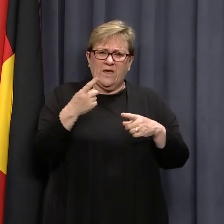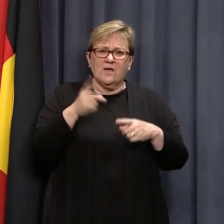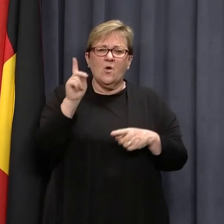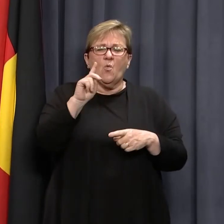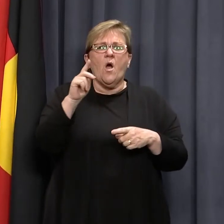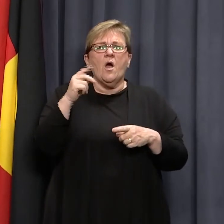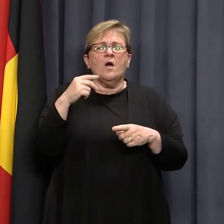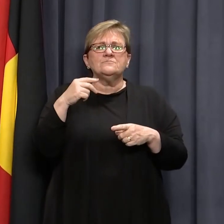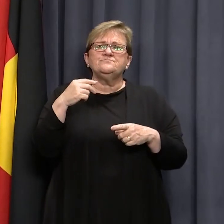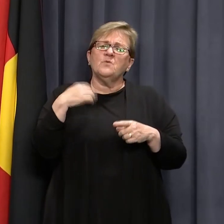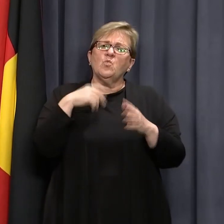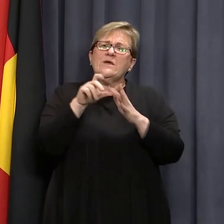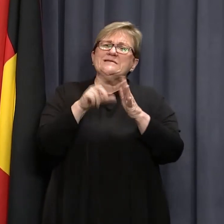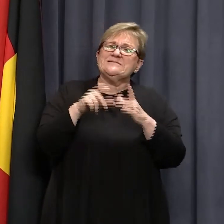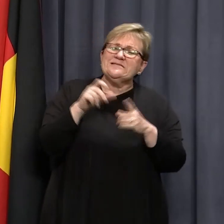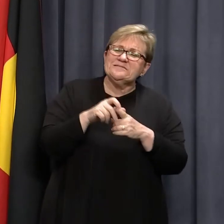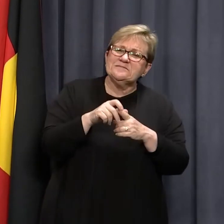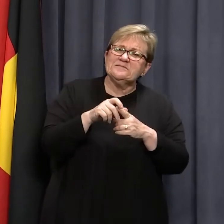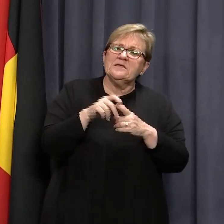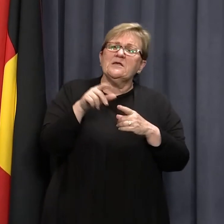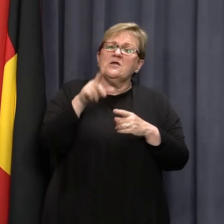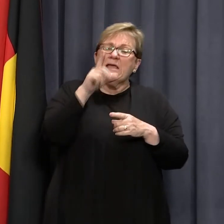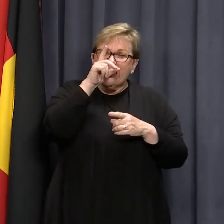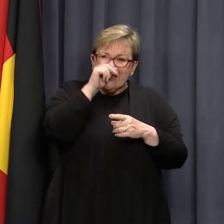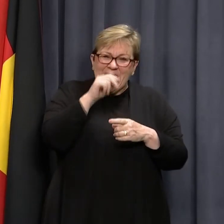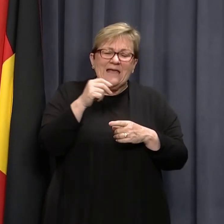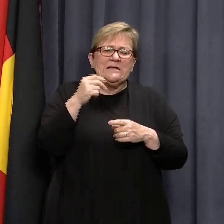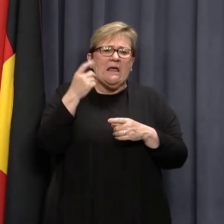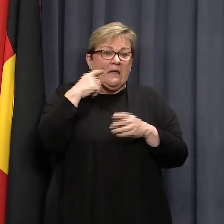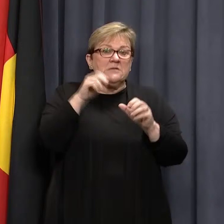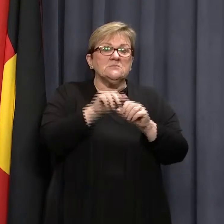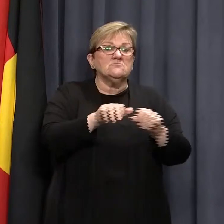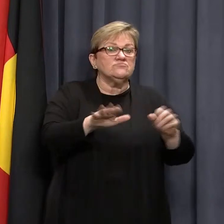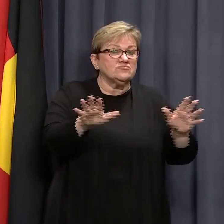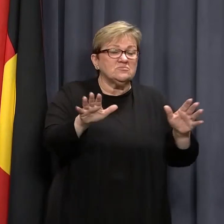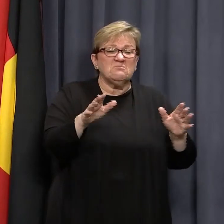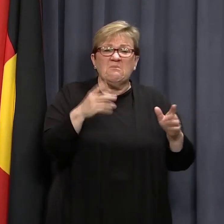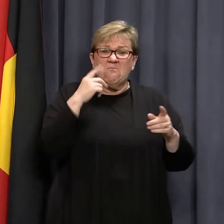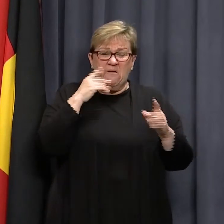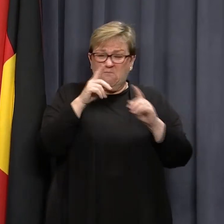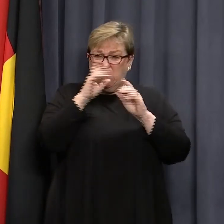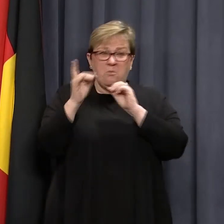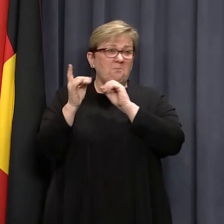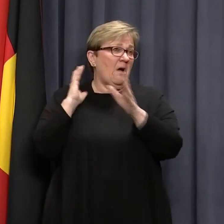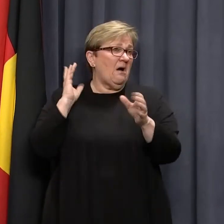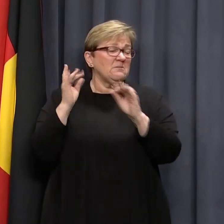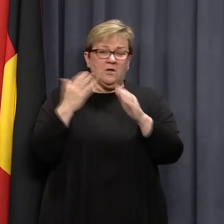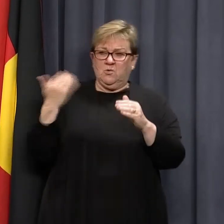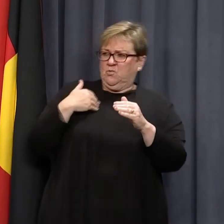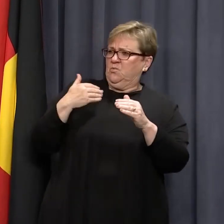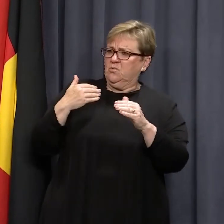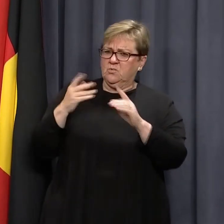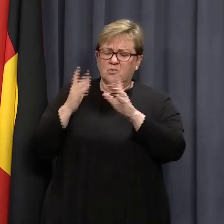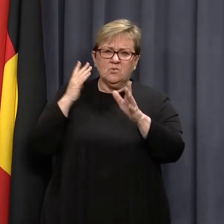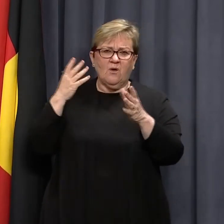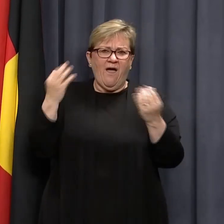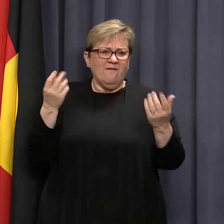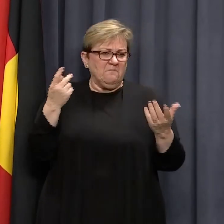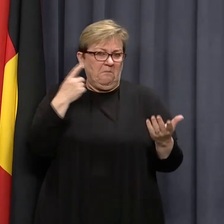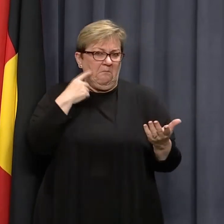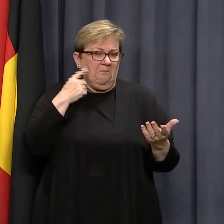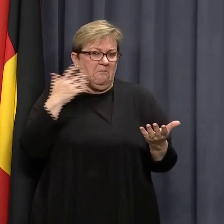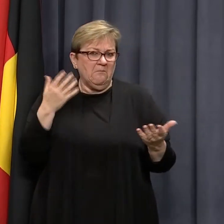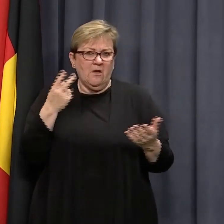did show is that it can be easily spread in relatively casual contacts. We've seen